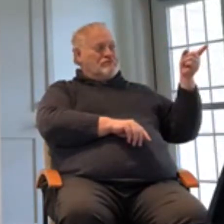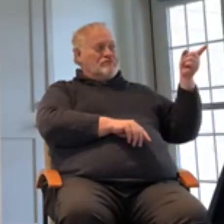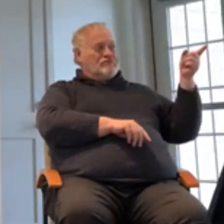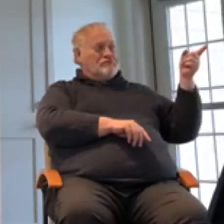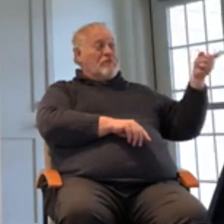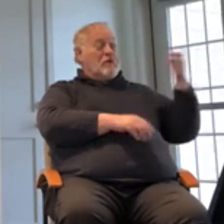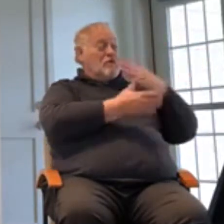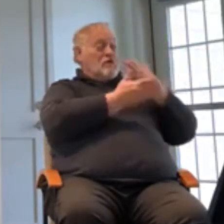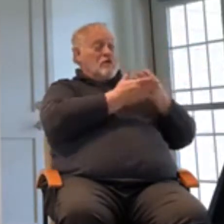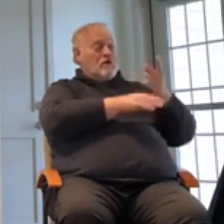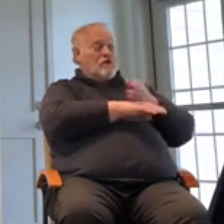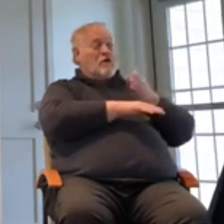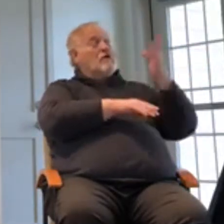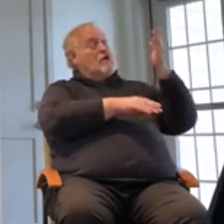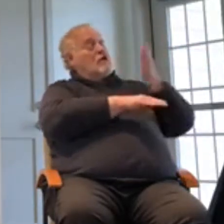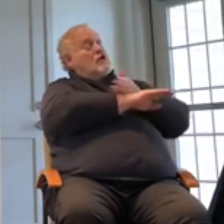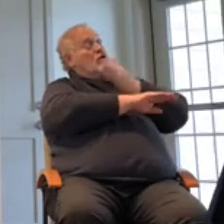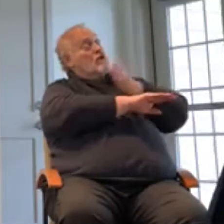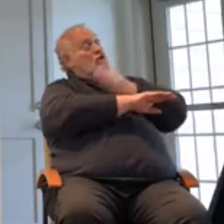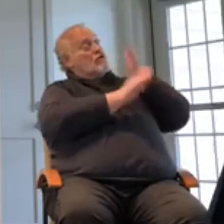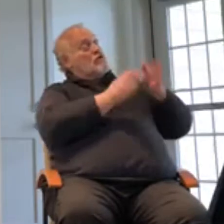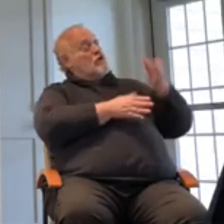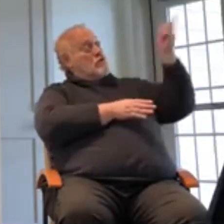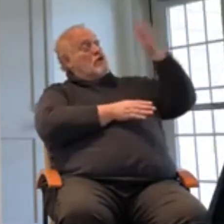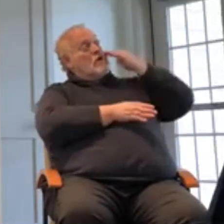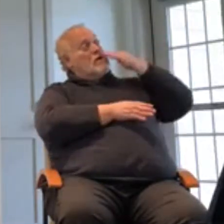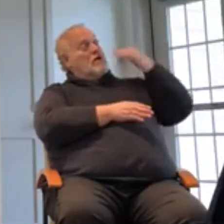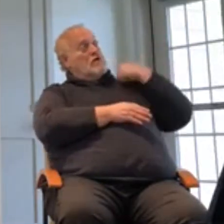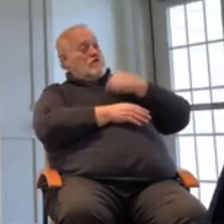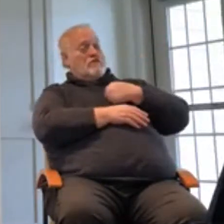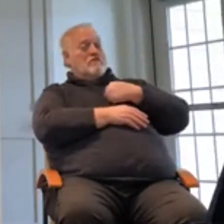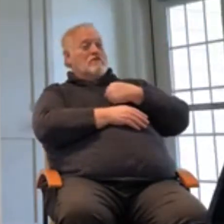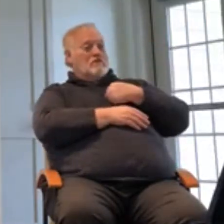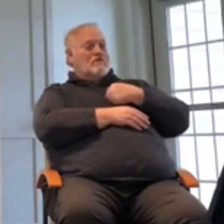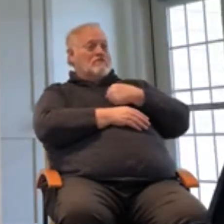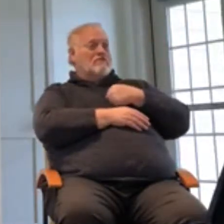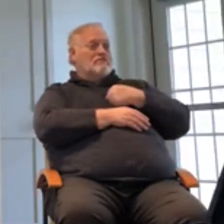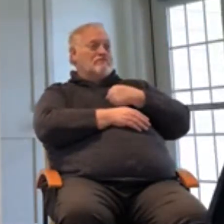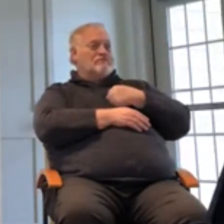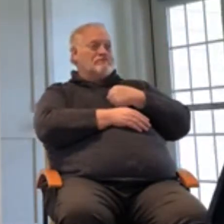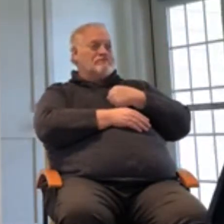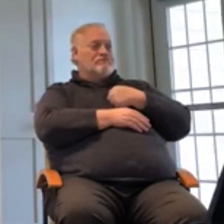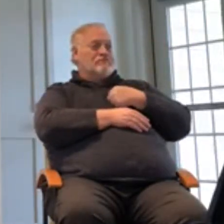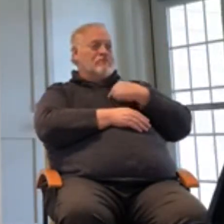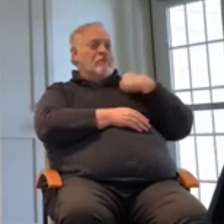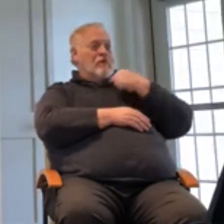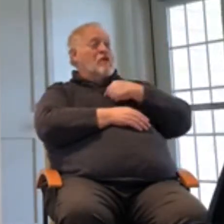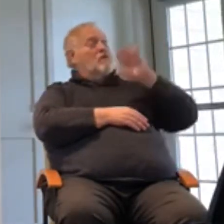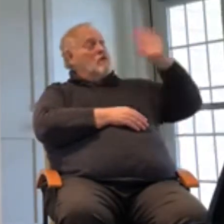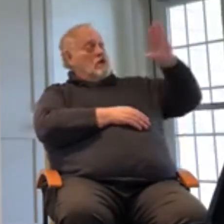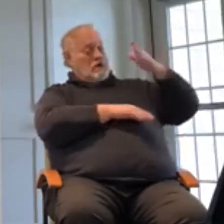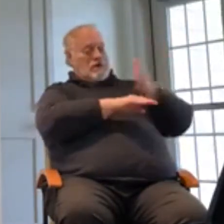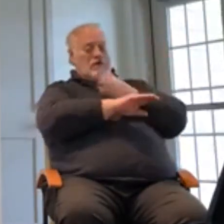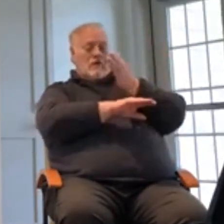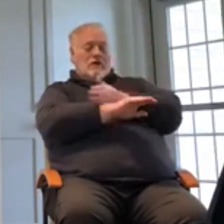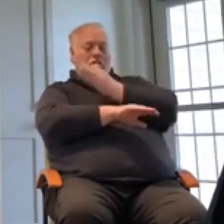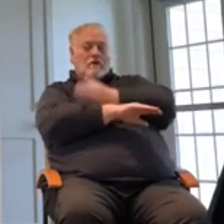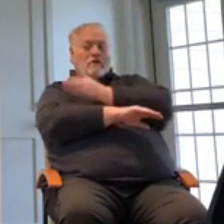As a good shepherd, Jesus knows his children. Listen, just like actual sheep, we, as his sheep,